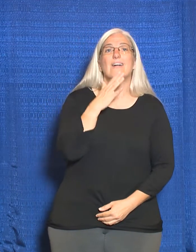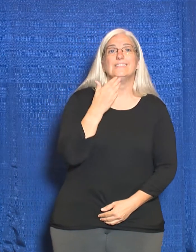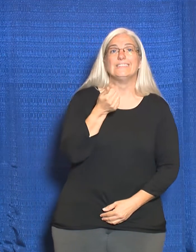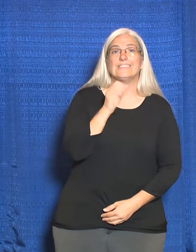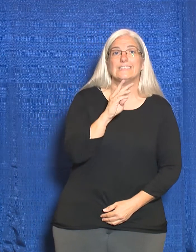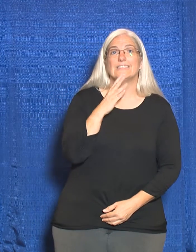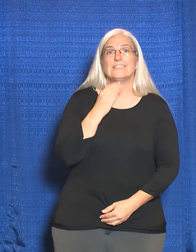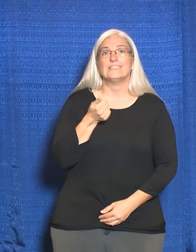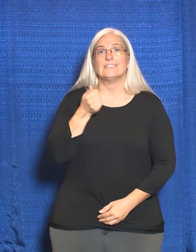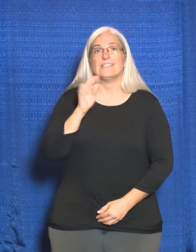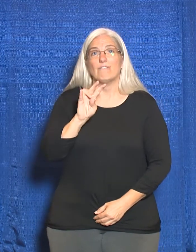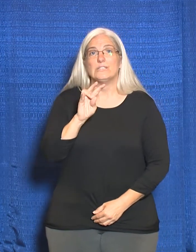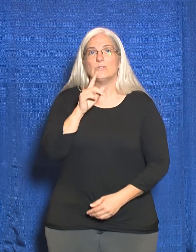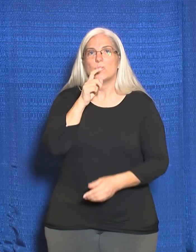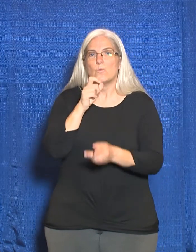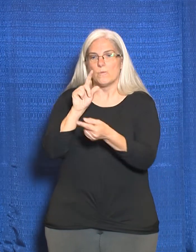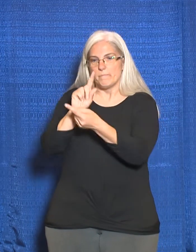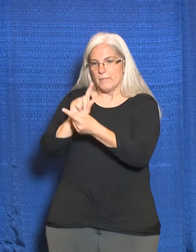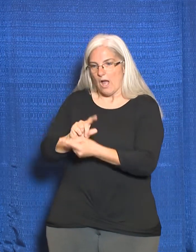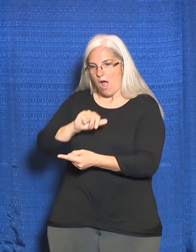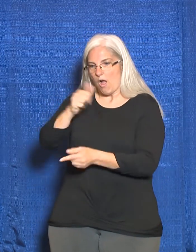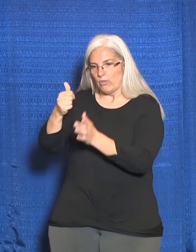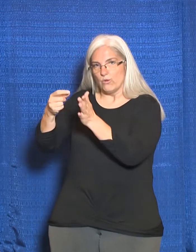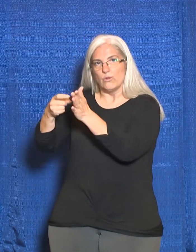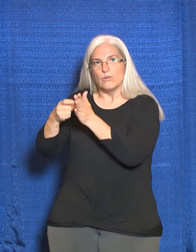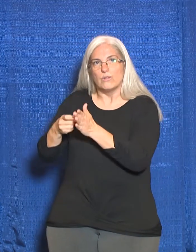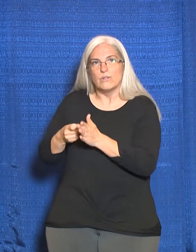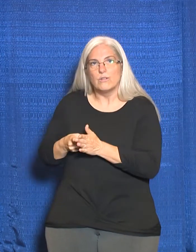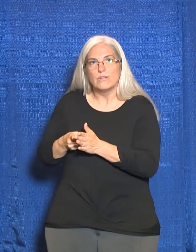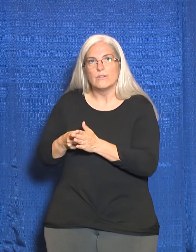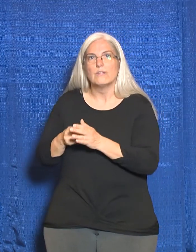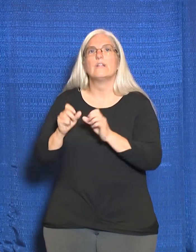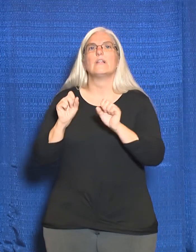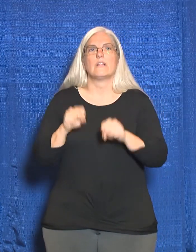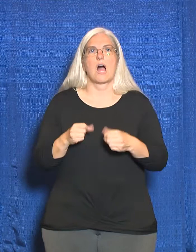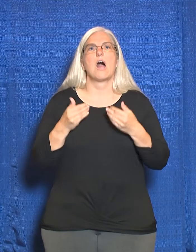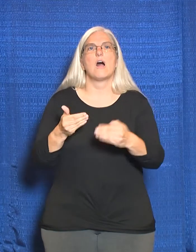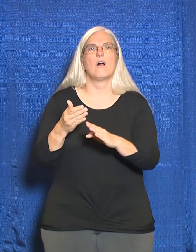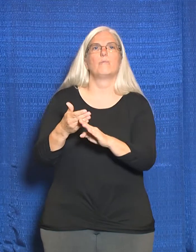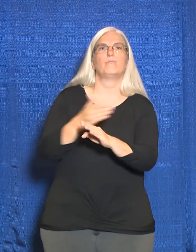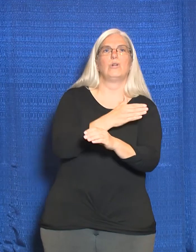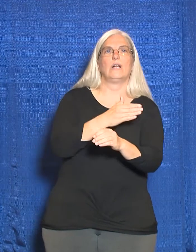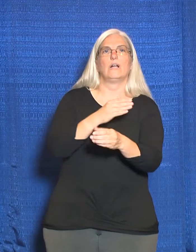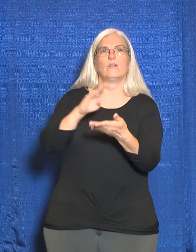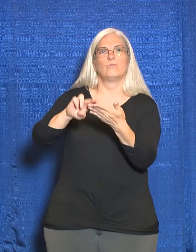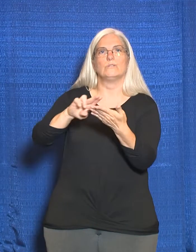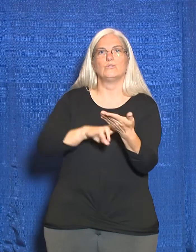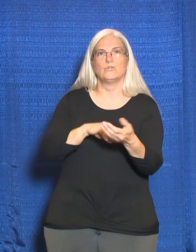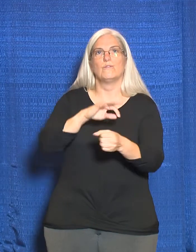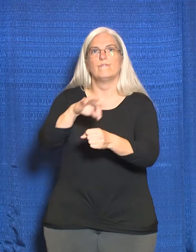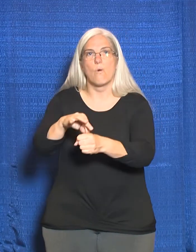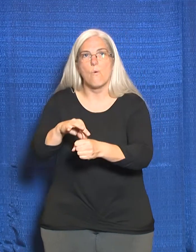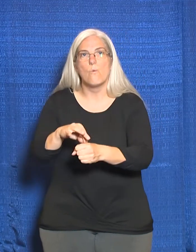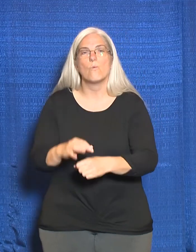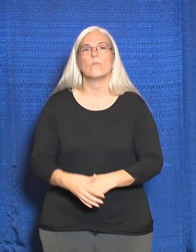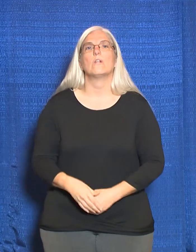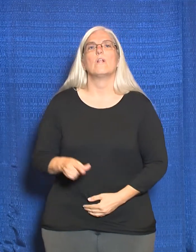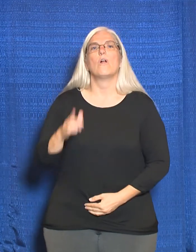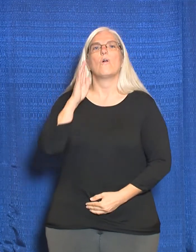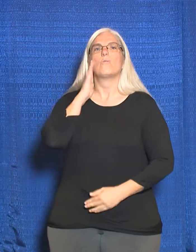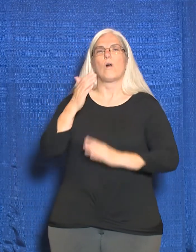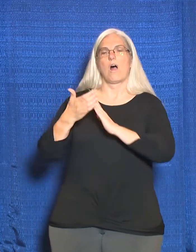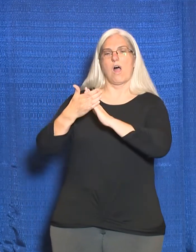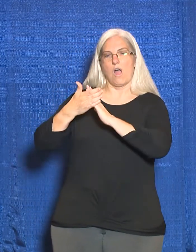16 and 17-year-olds who meet the other voter eligibility requirements can pre-register to vote. They will be